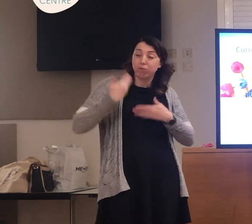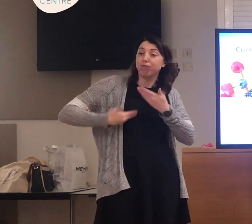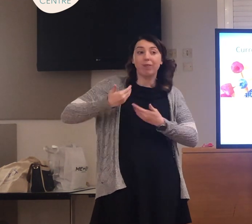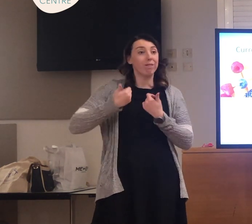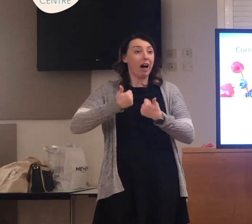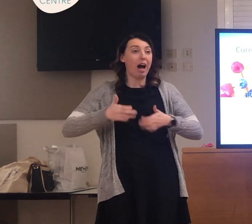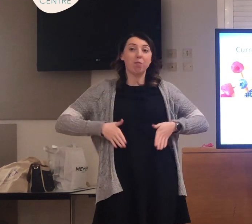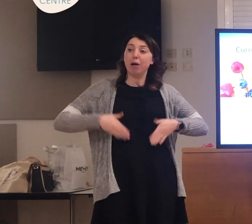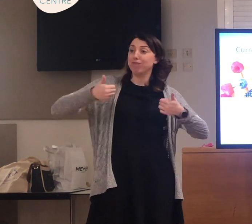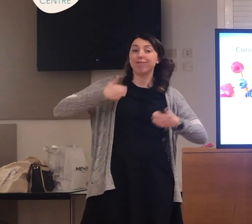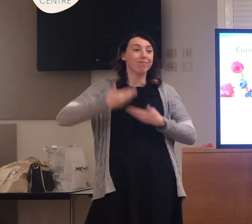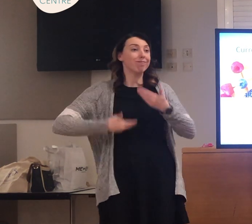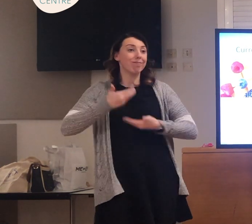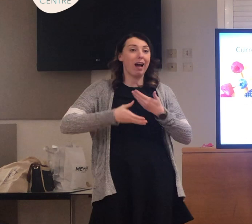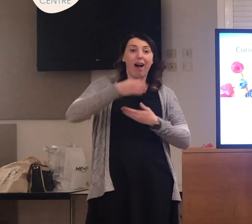were 30.